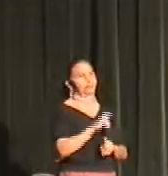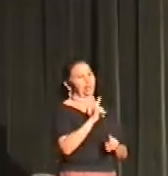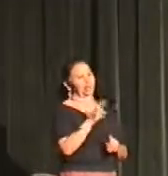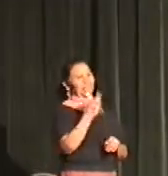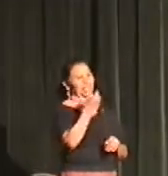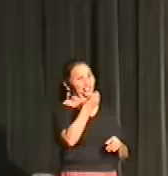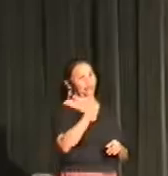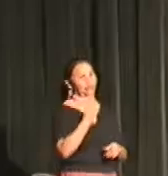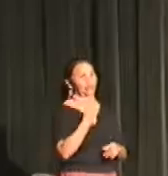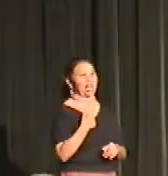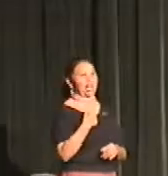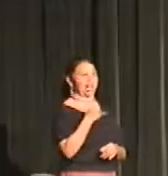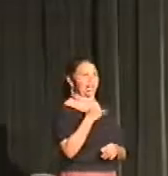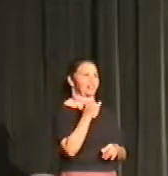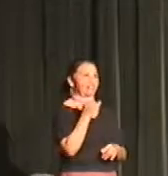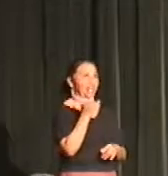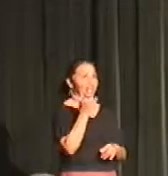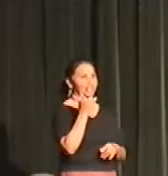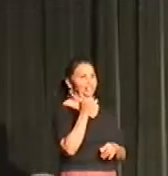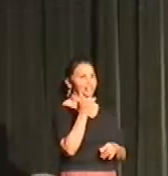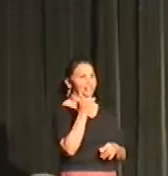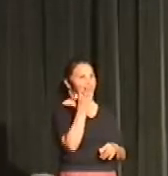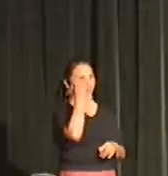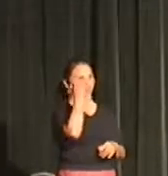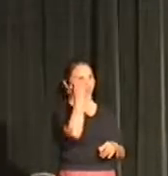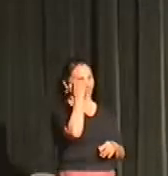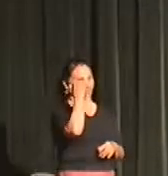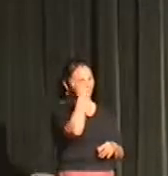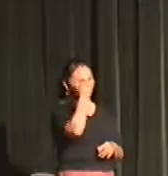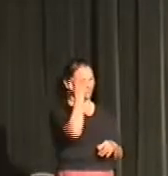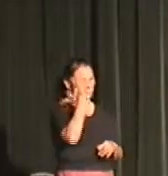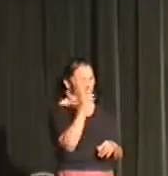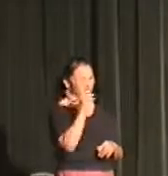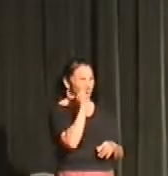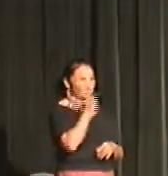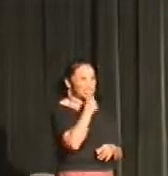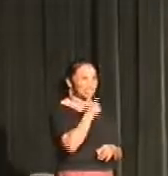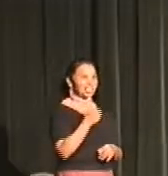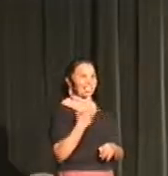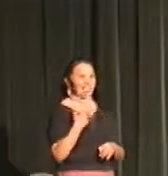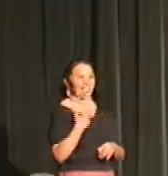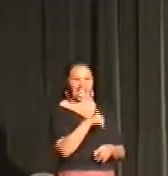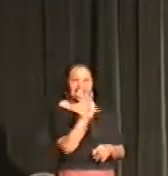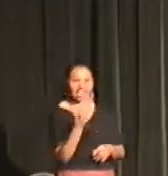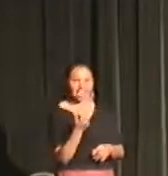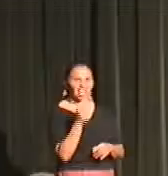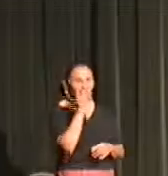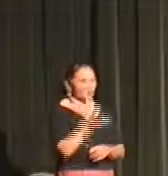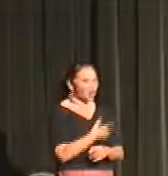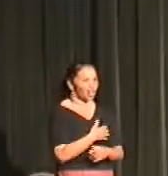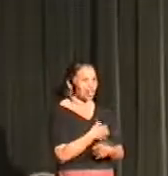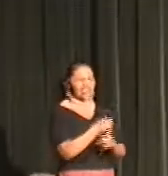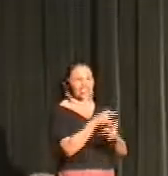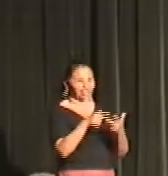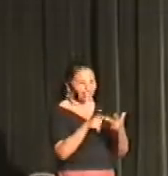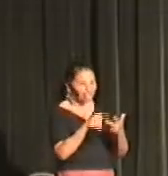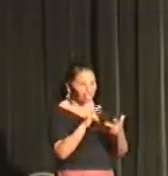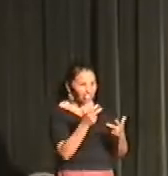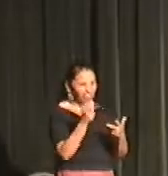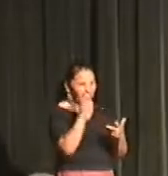Irish twins, you know, when you have them that close together. And so I had another daughter. And then a few years later, I had another daughter.